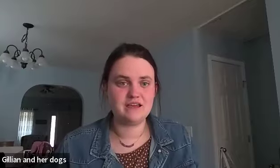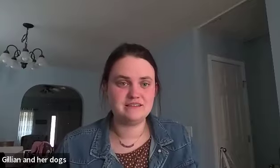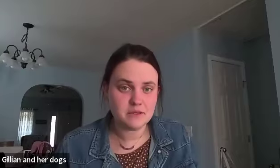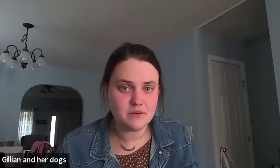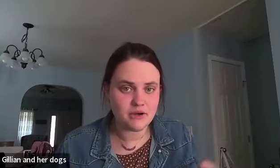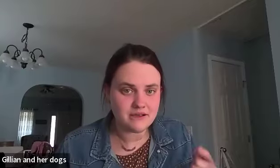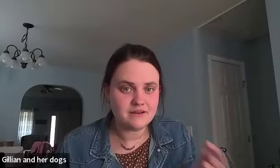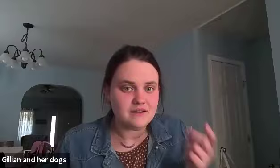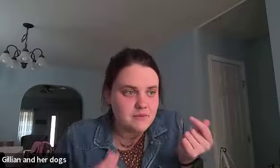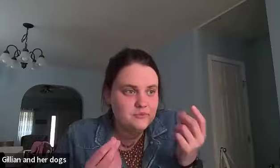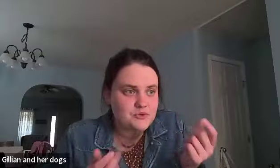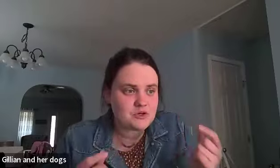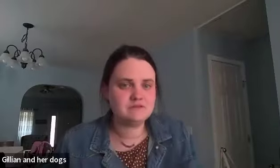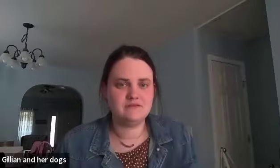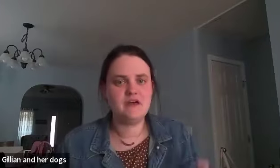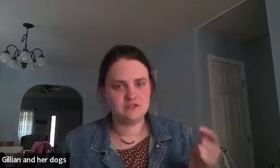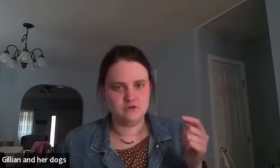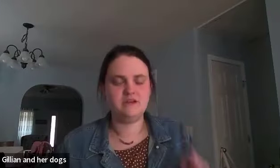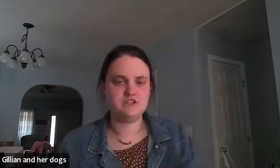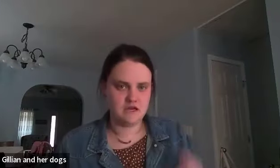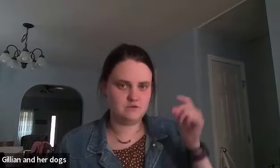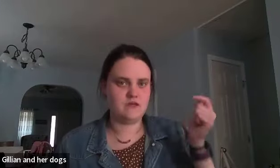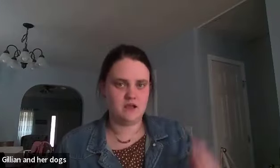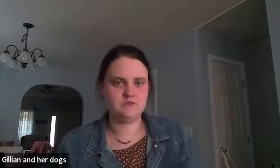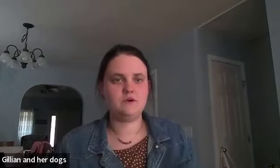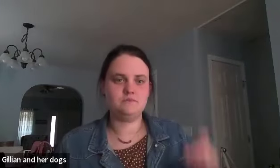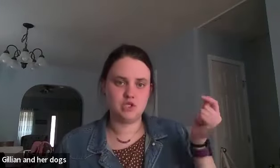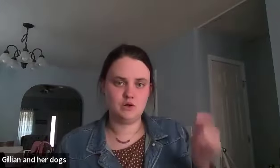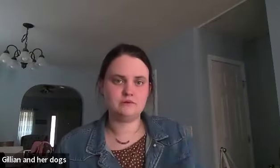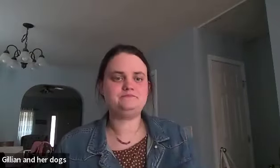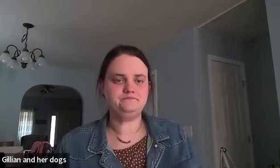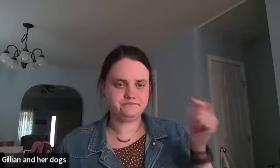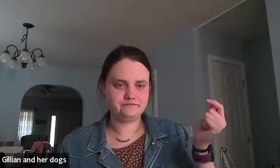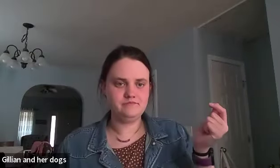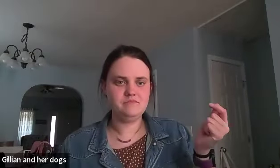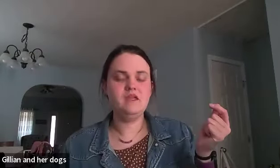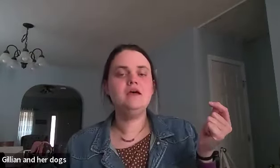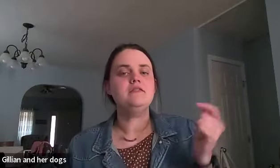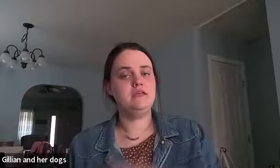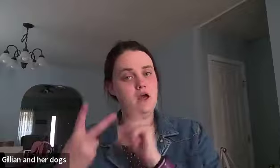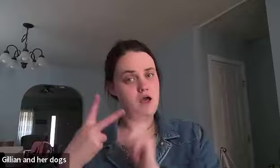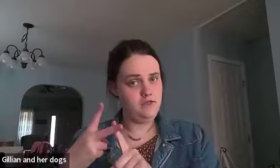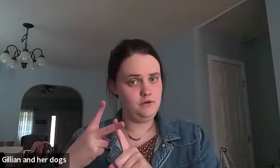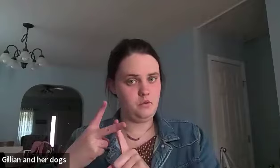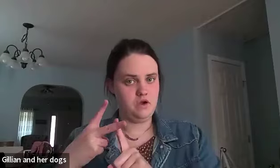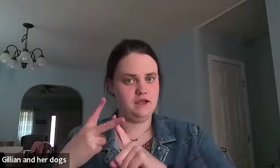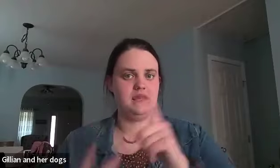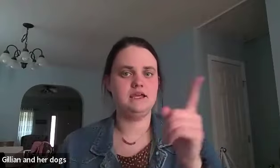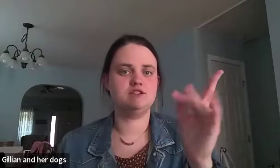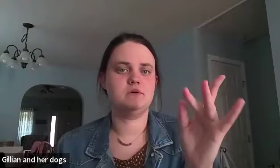legs, like, come here, boy, come here, that sort of thing. So that's where that comes from, dog. The other one is going